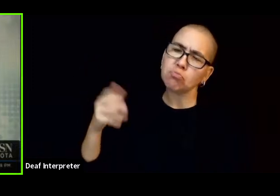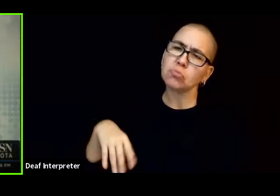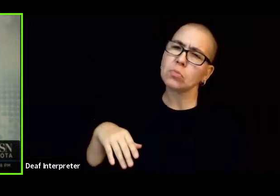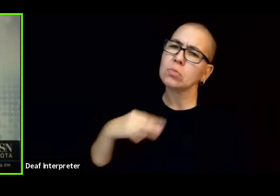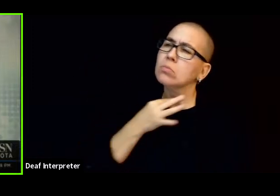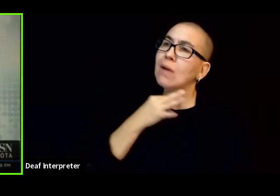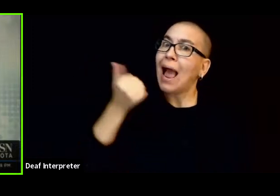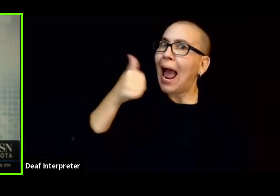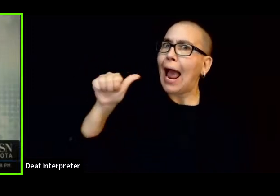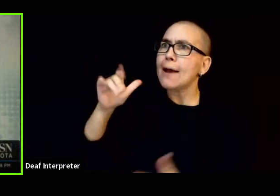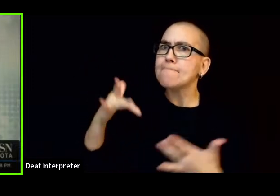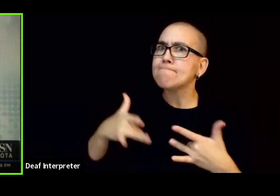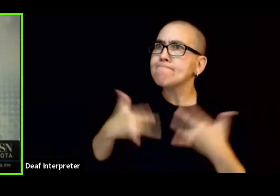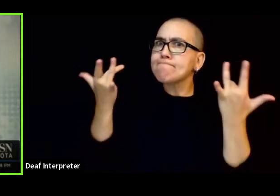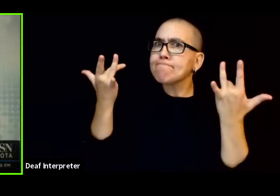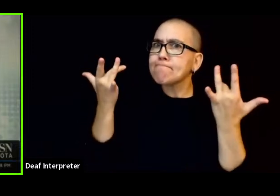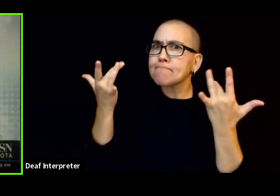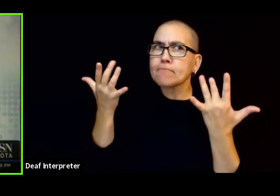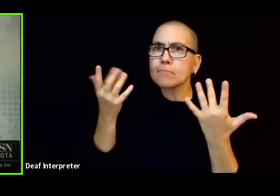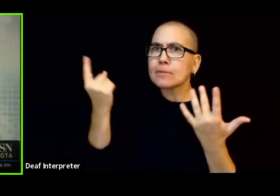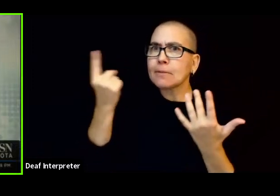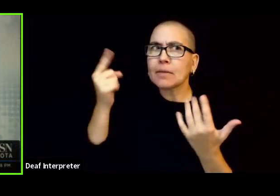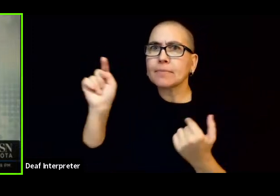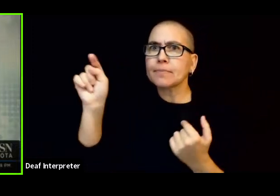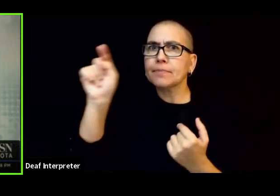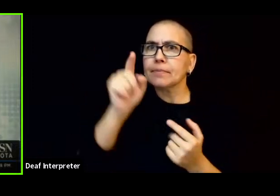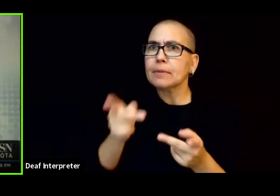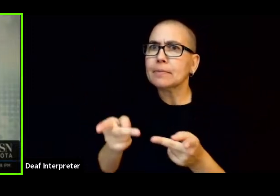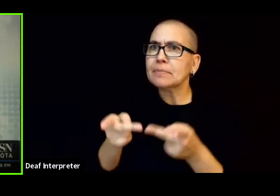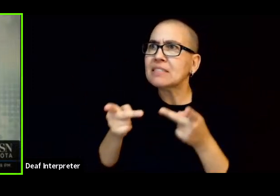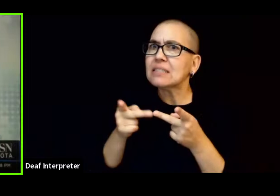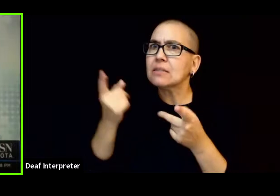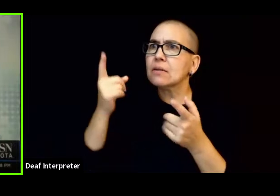coming days and weeks as we see these beds fill up?